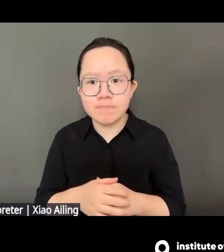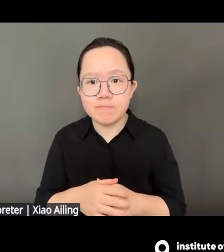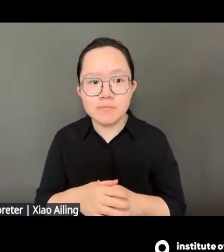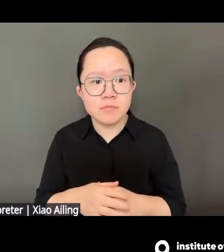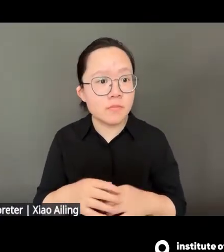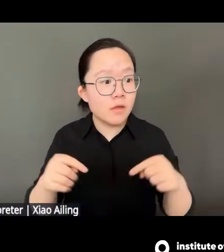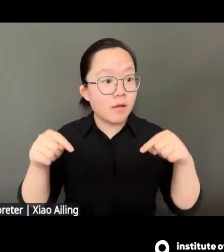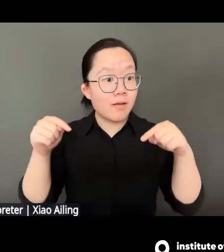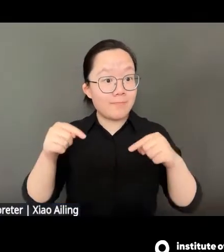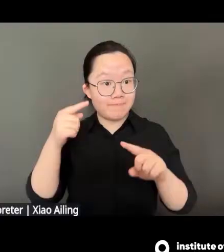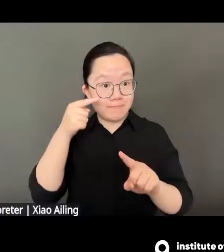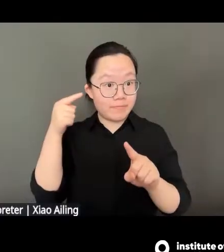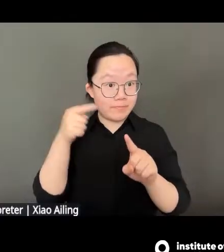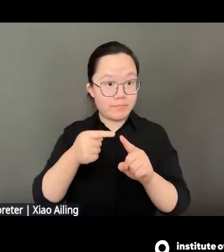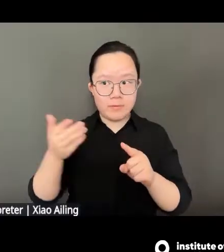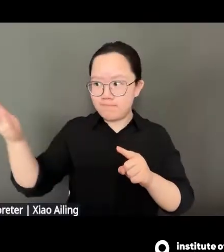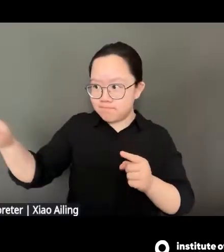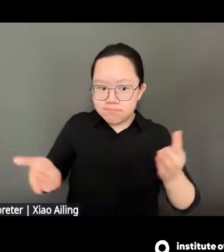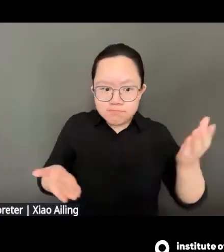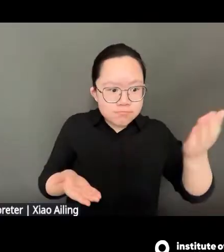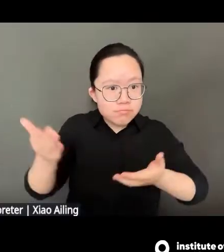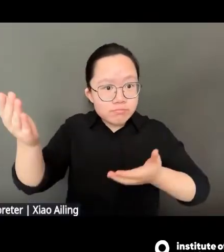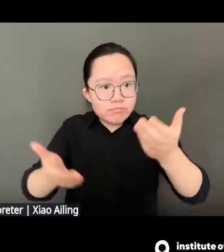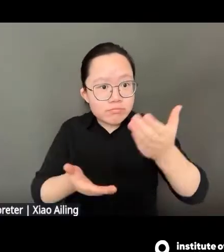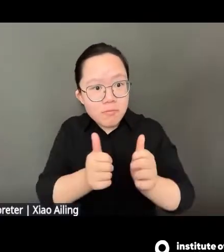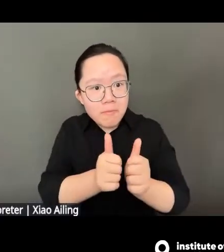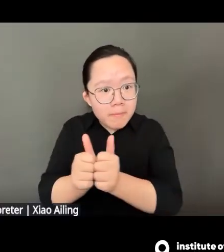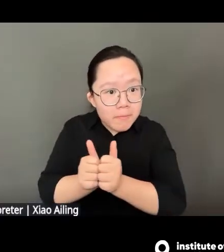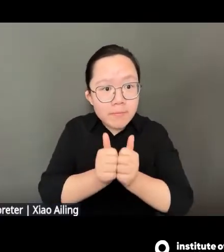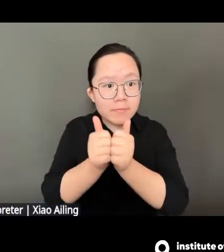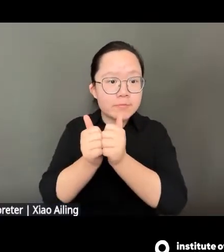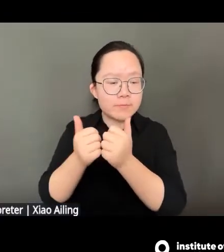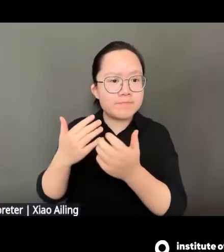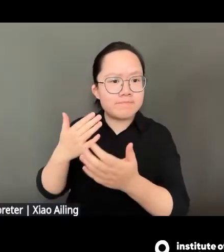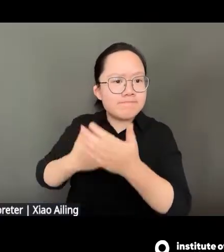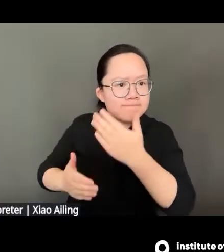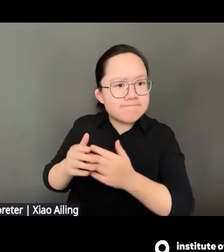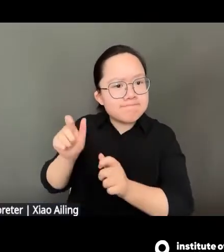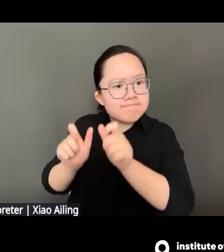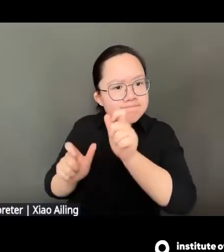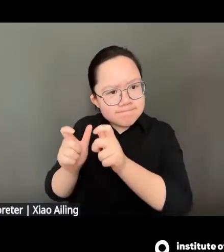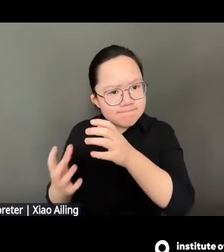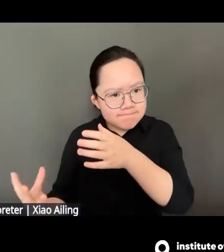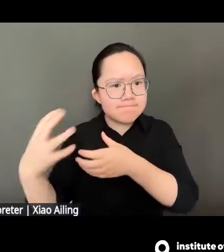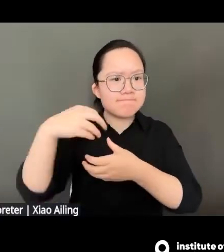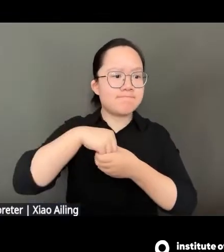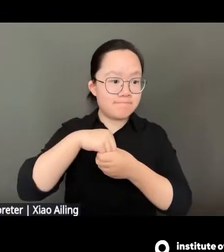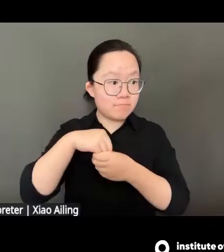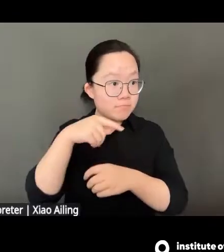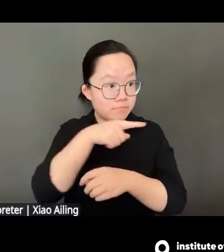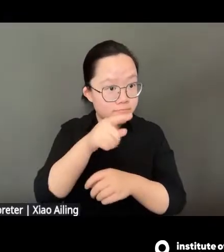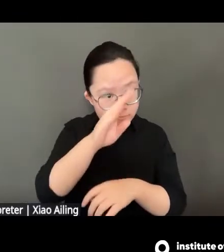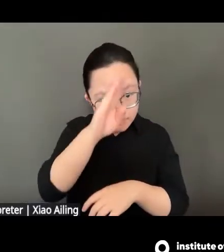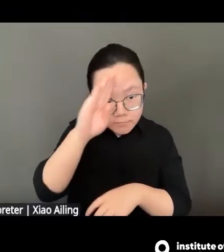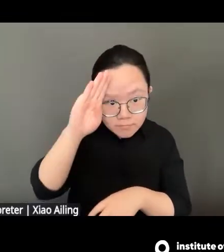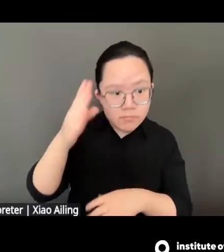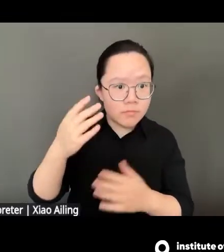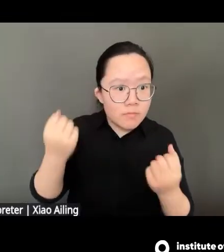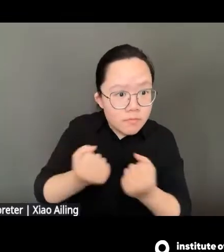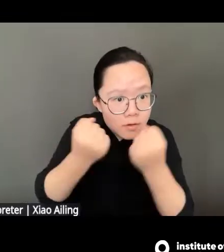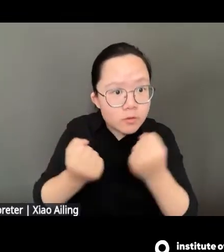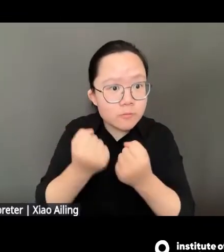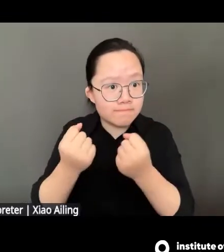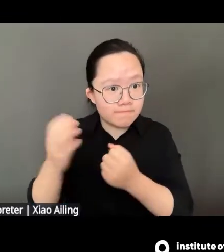together representatives of organizations of people with disabilities, with other academics, practitioners,